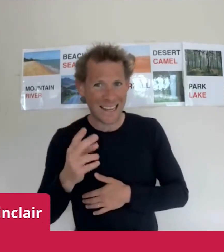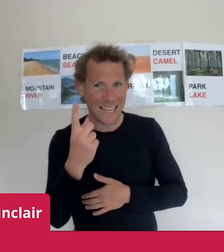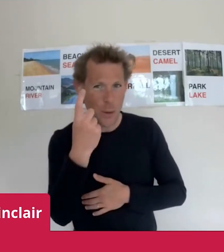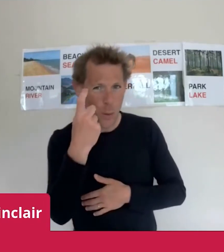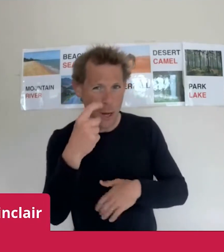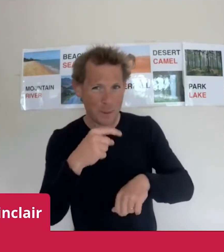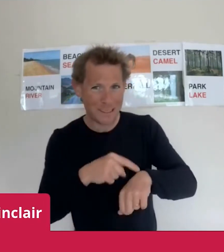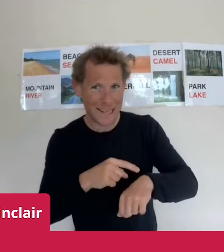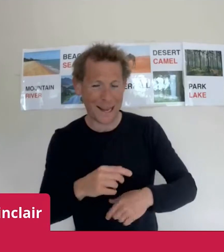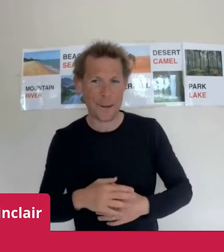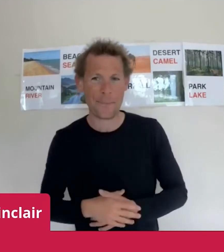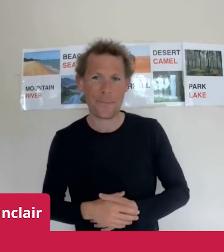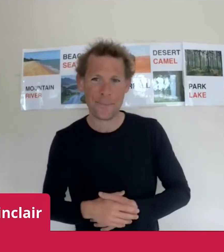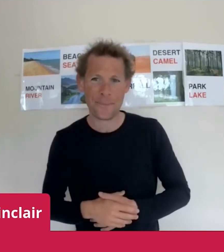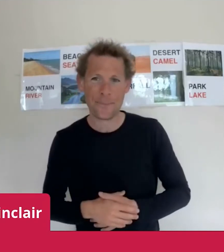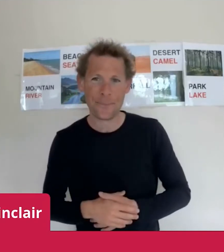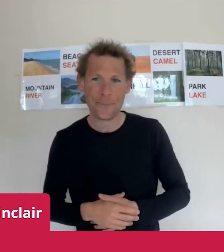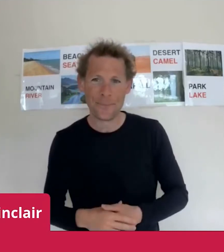And let's do it one more time.